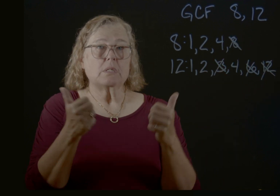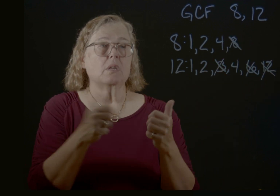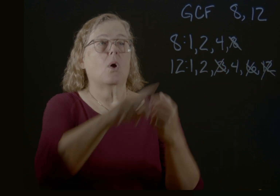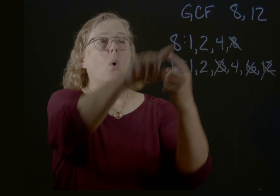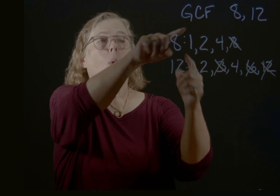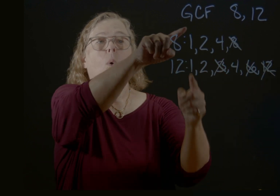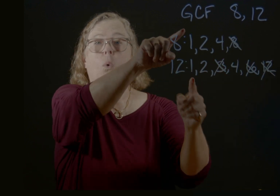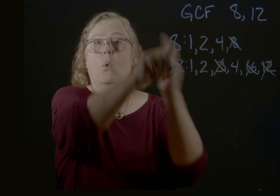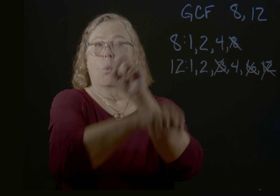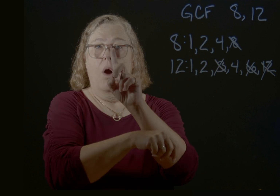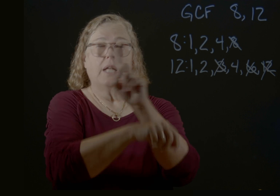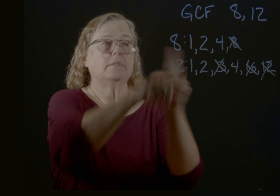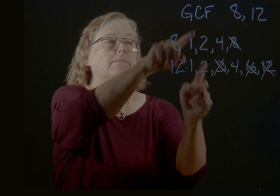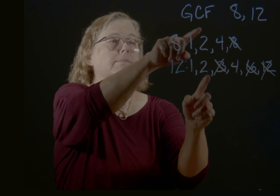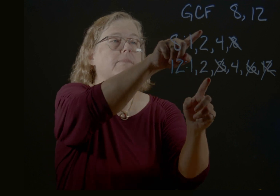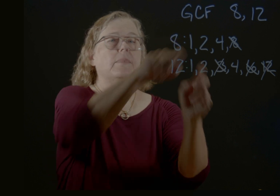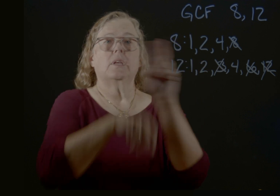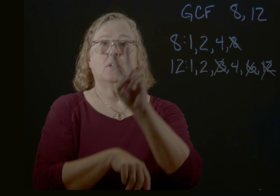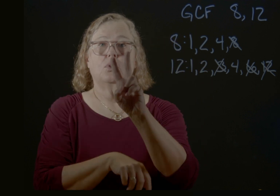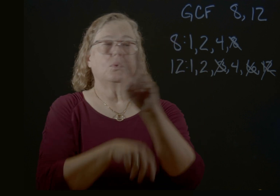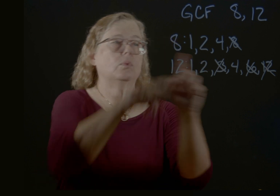ones? 1, 2, and 4.